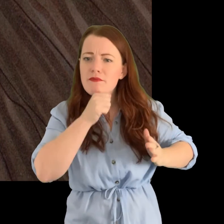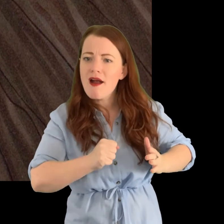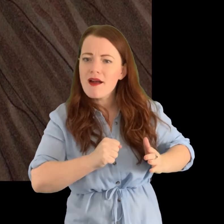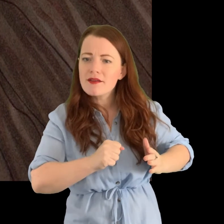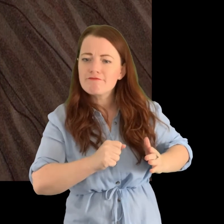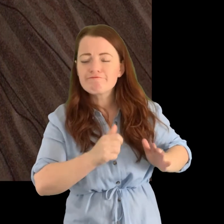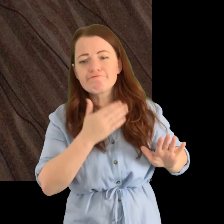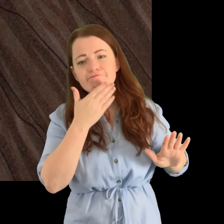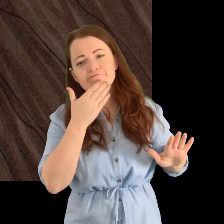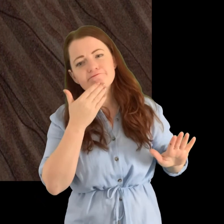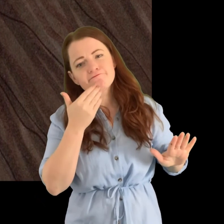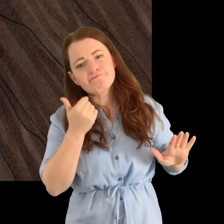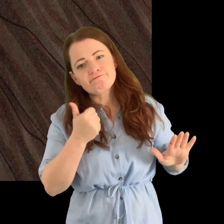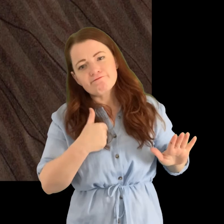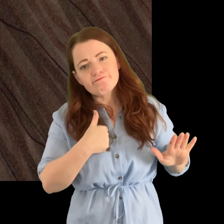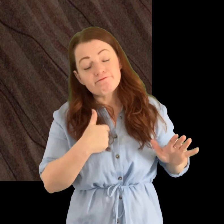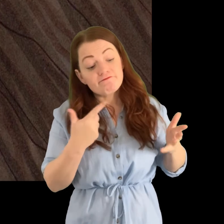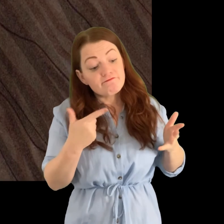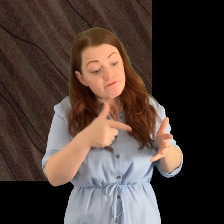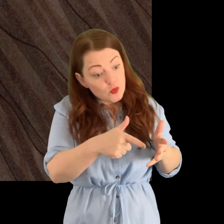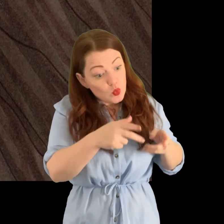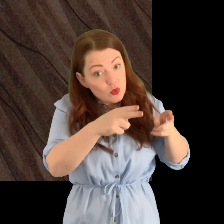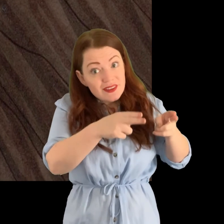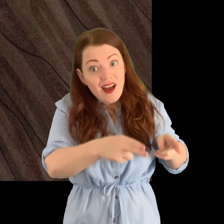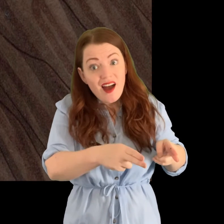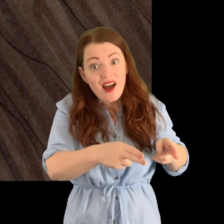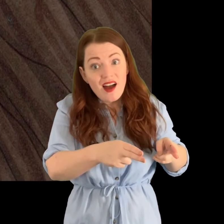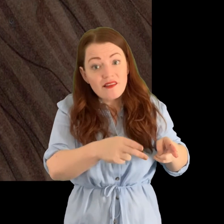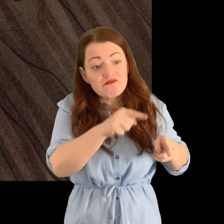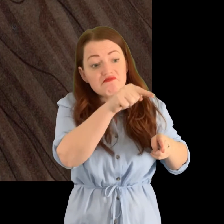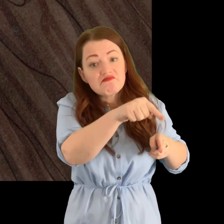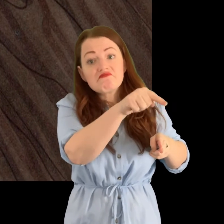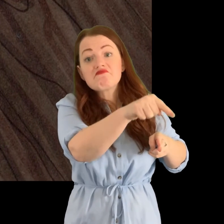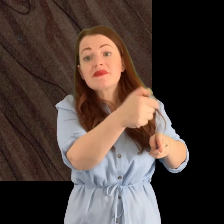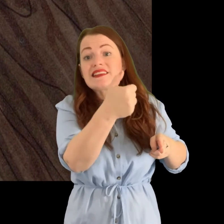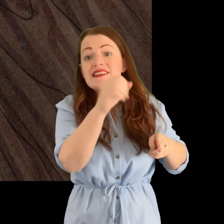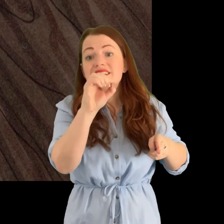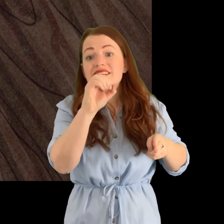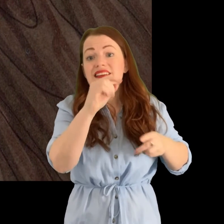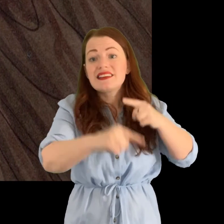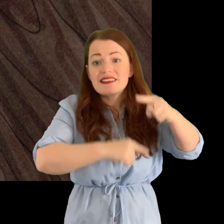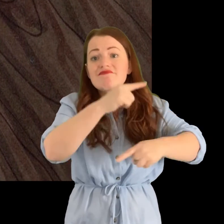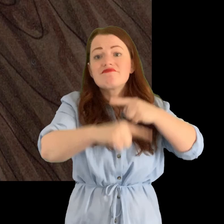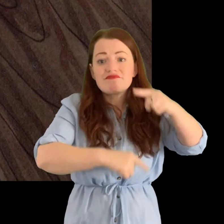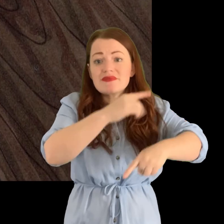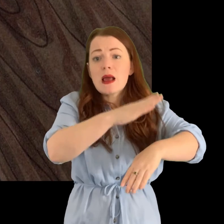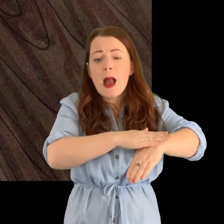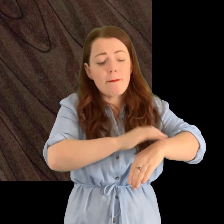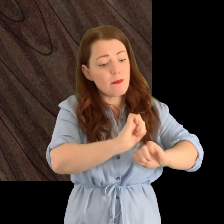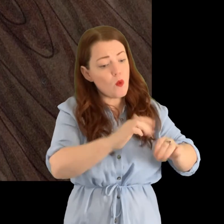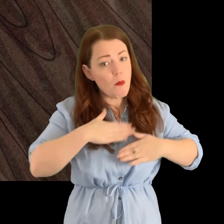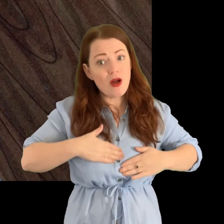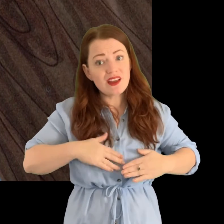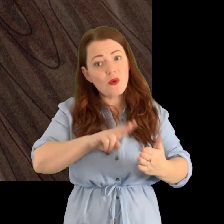young woodsman, kindly said the tree. For when you die in 60 summers' time, your body